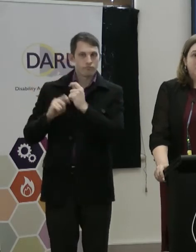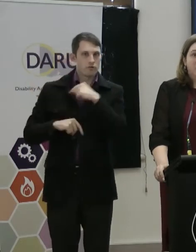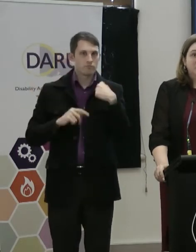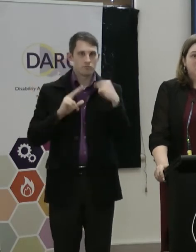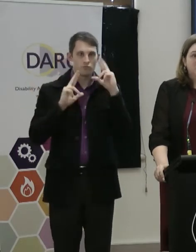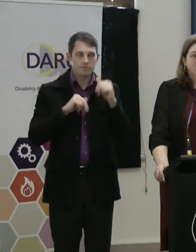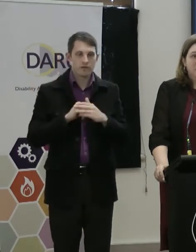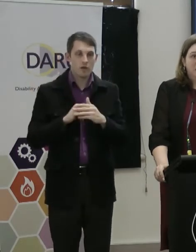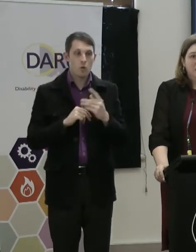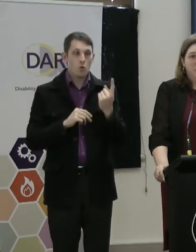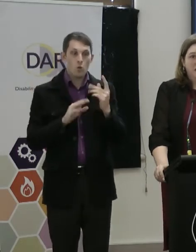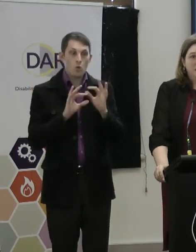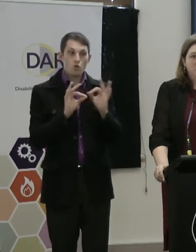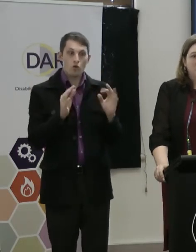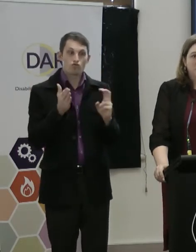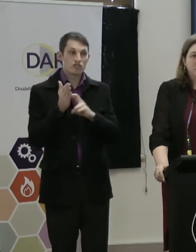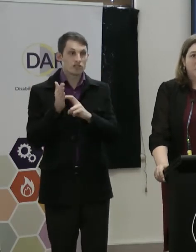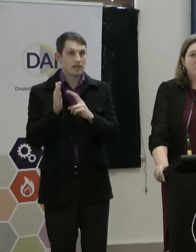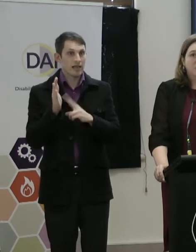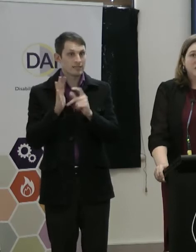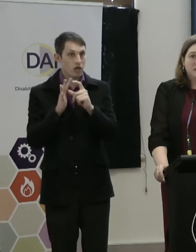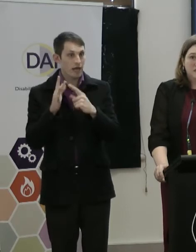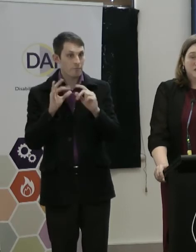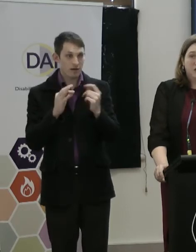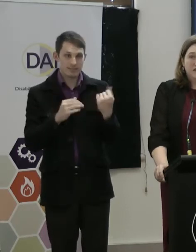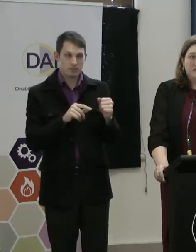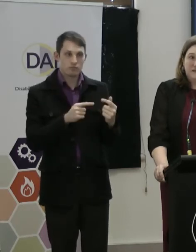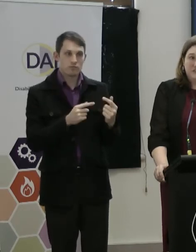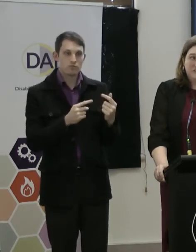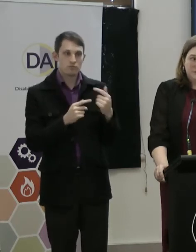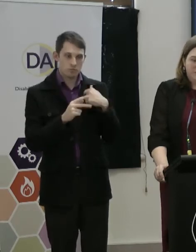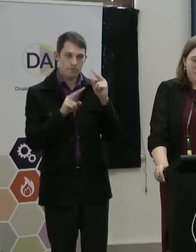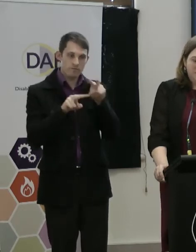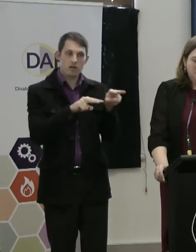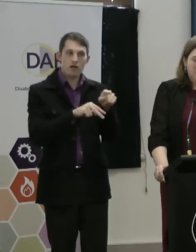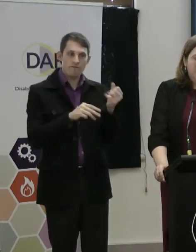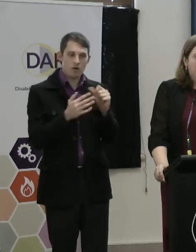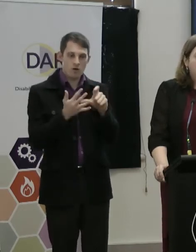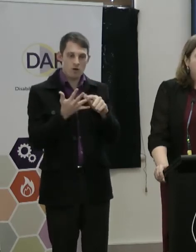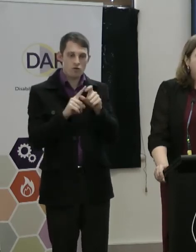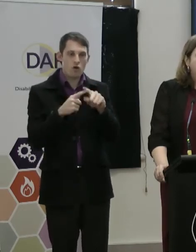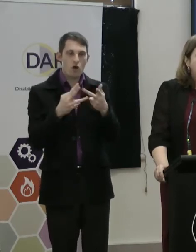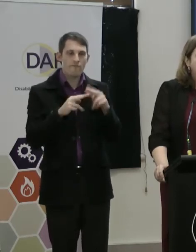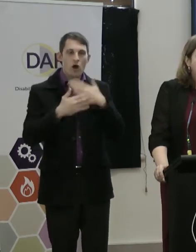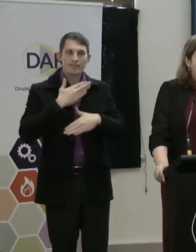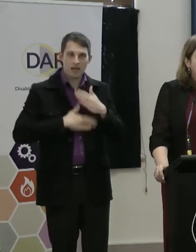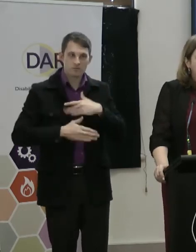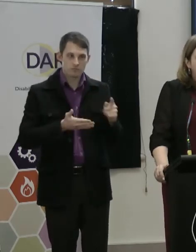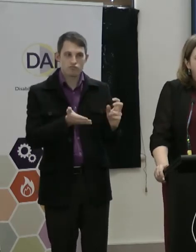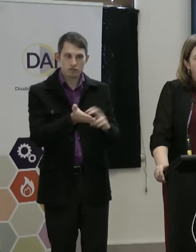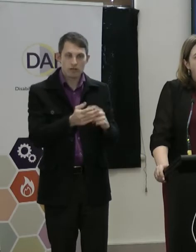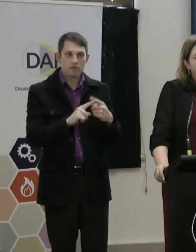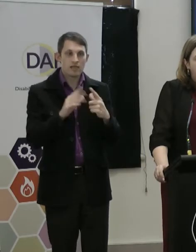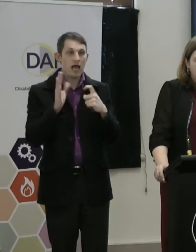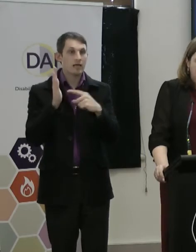Unregistered providers are also regulated by us as well. There's the Code of Conduct that applies to unregistered providers, and the Code of Conduct and the Act and the